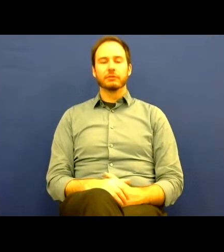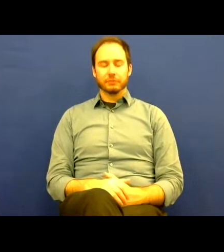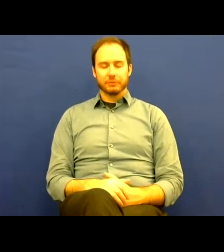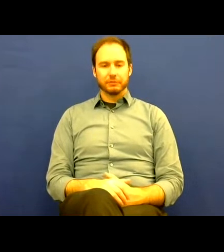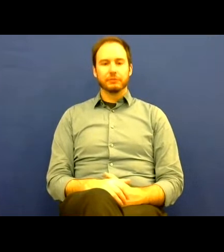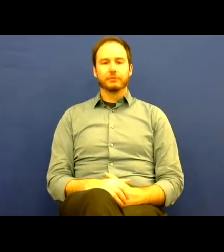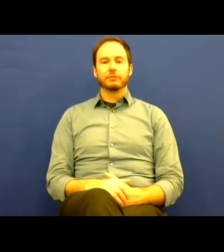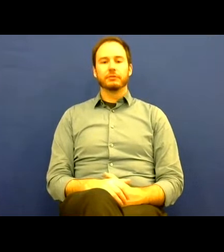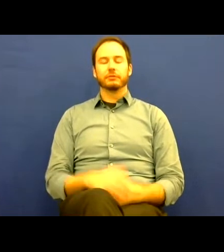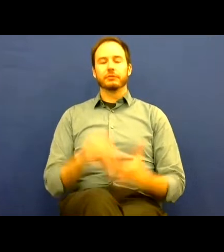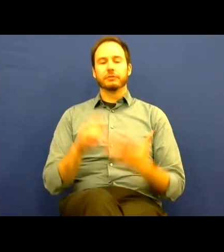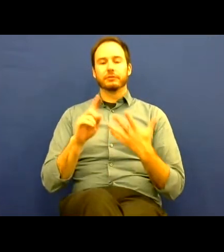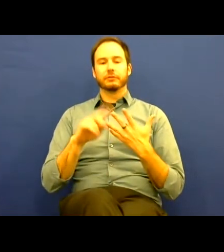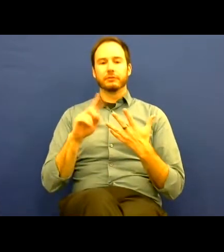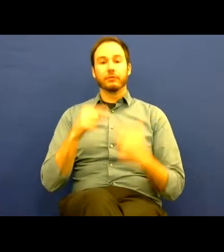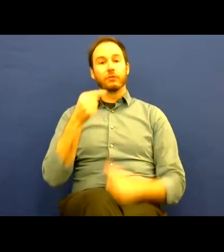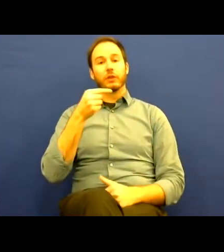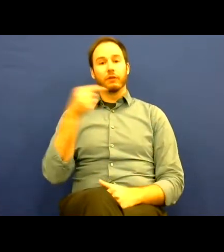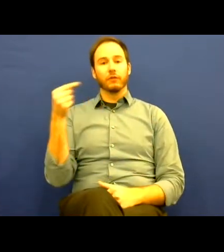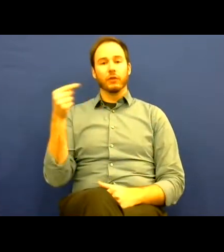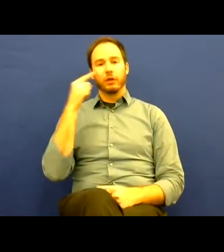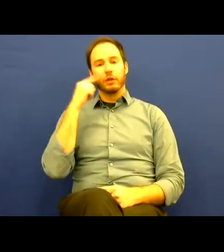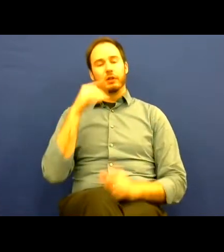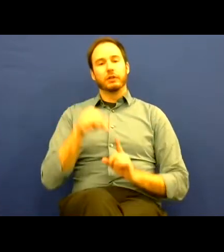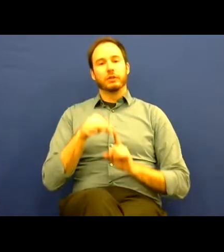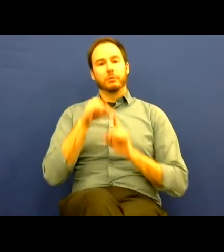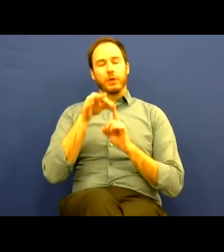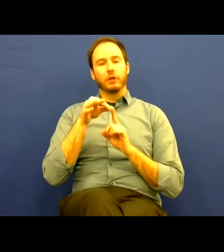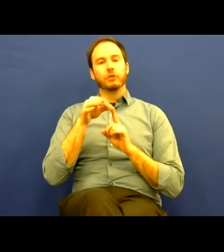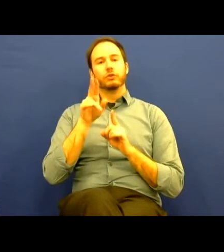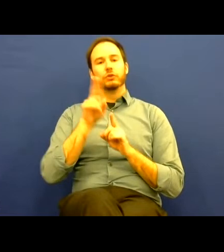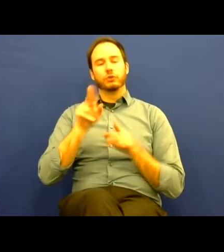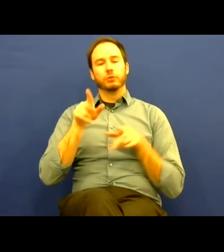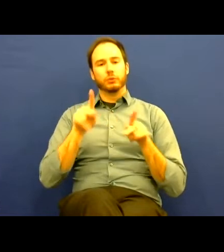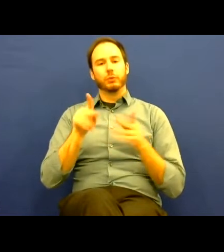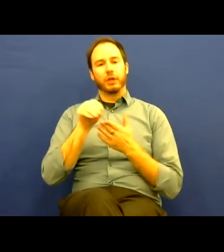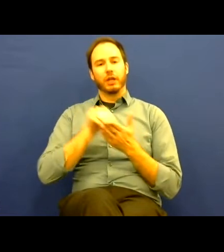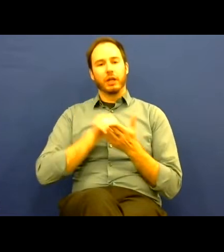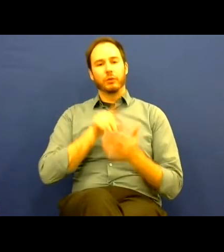So first up, we have special use permit application number